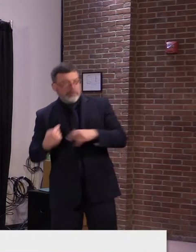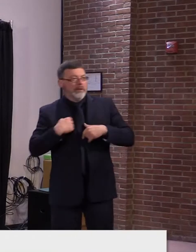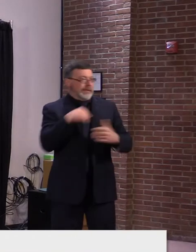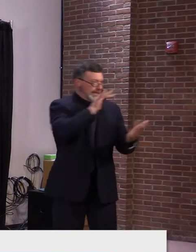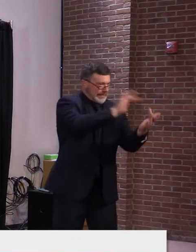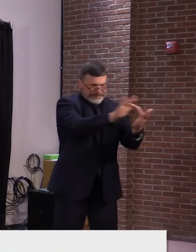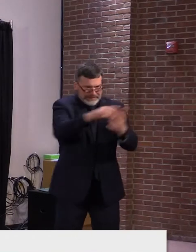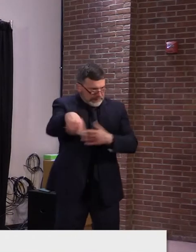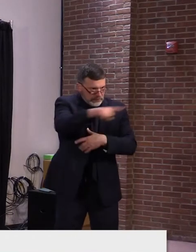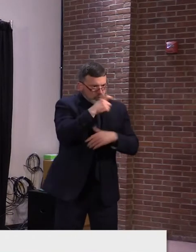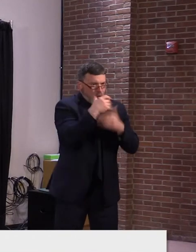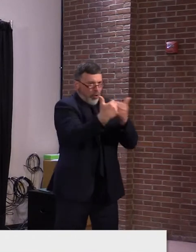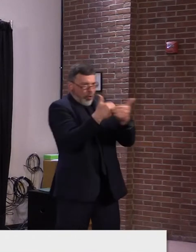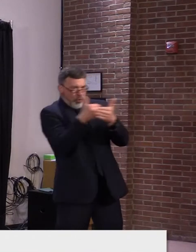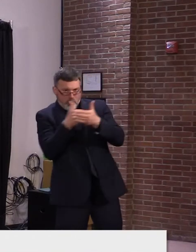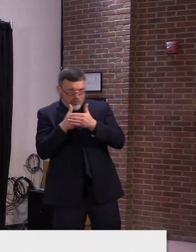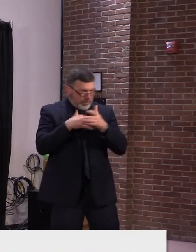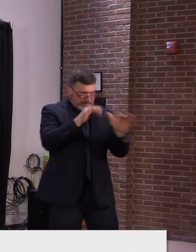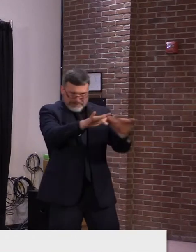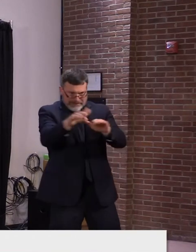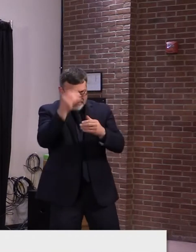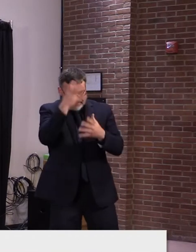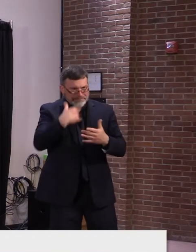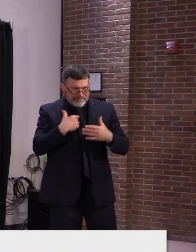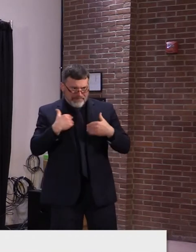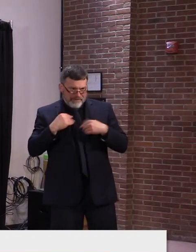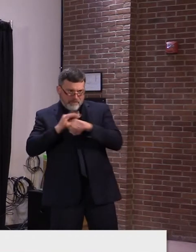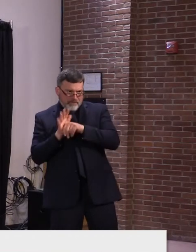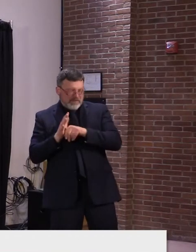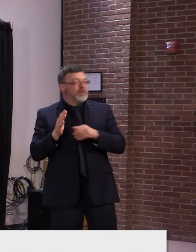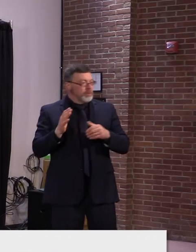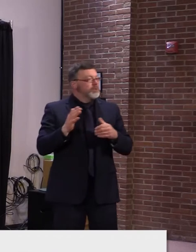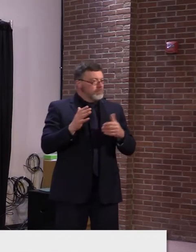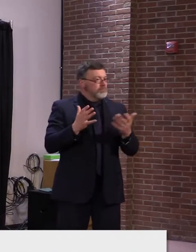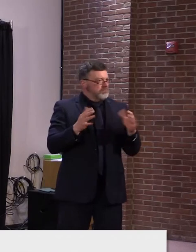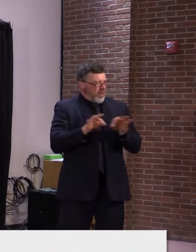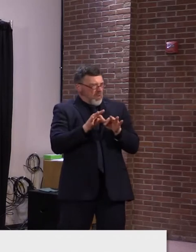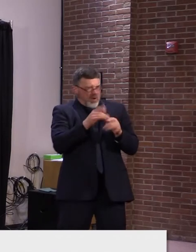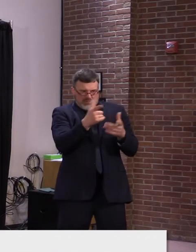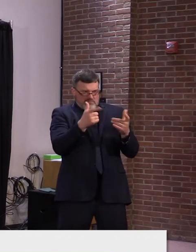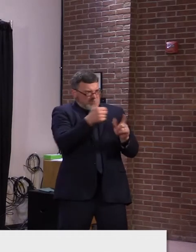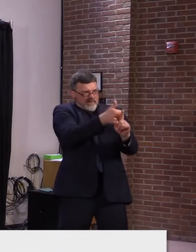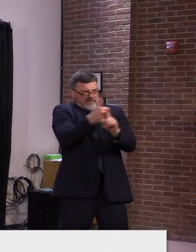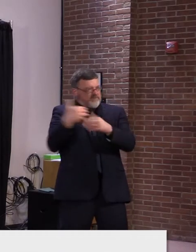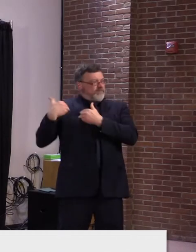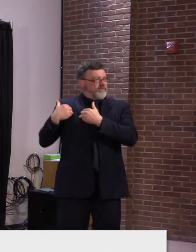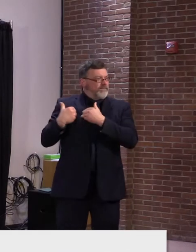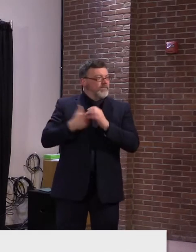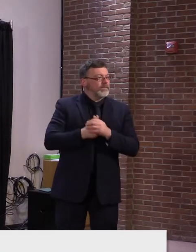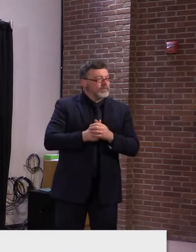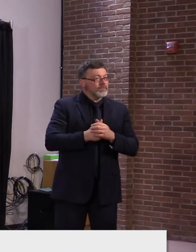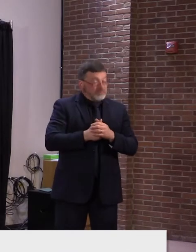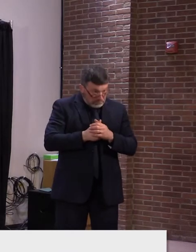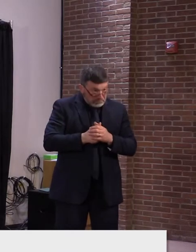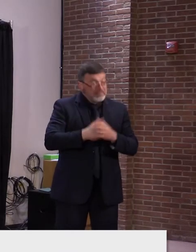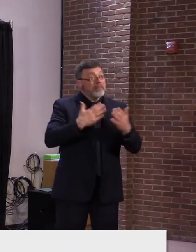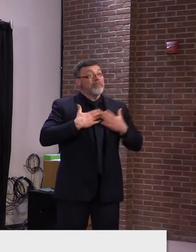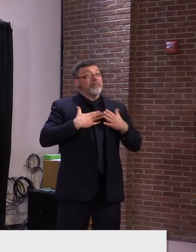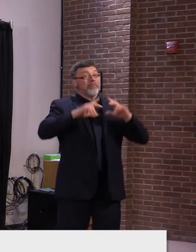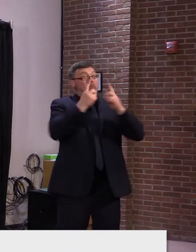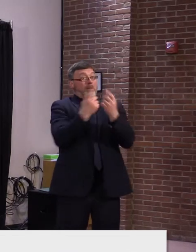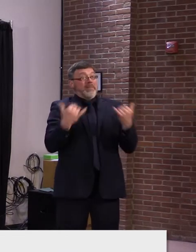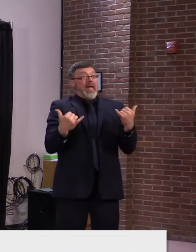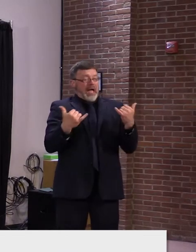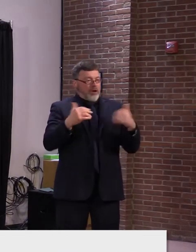high risk. We will now begin offering appointments for these types of tests at many of our health department test